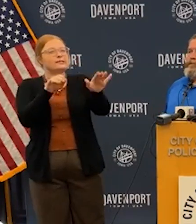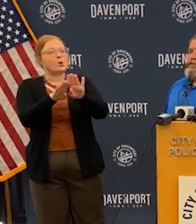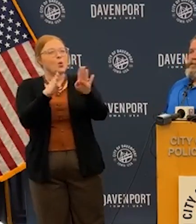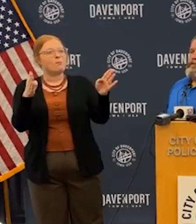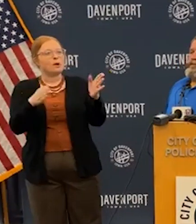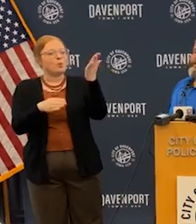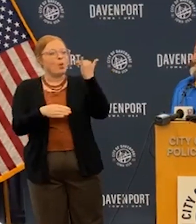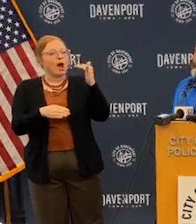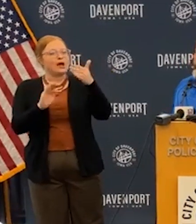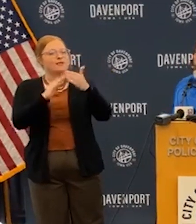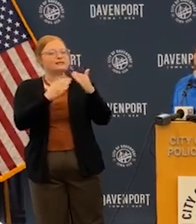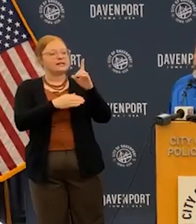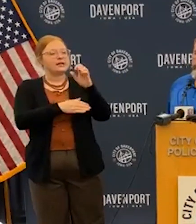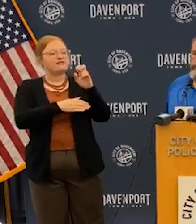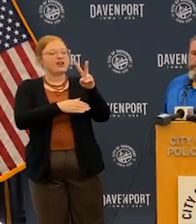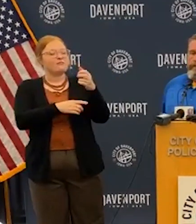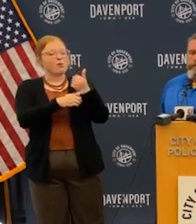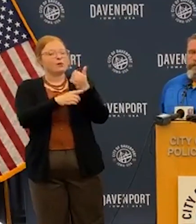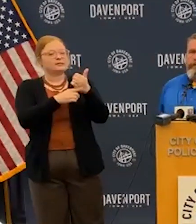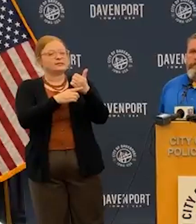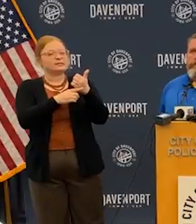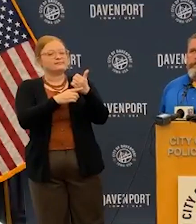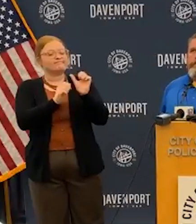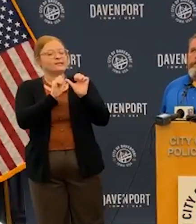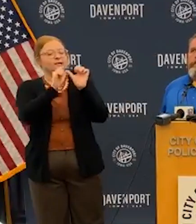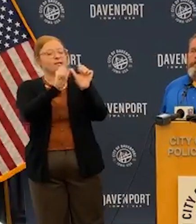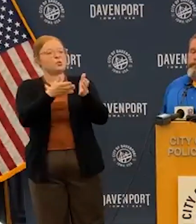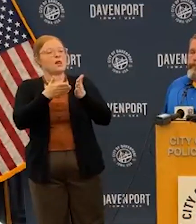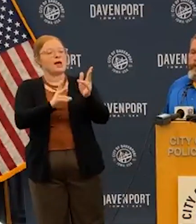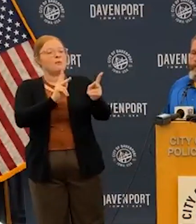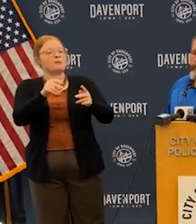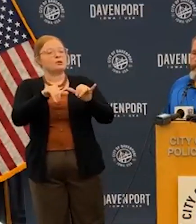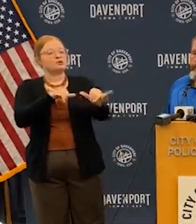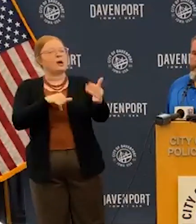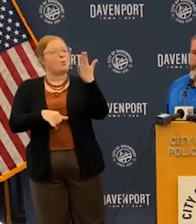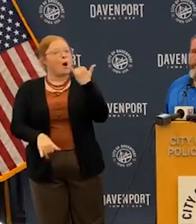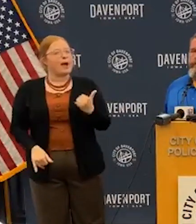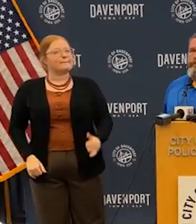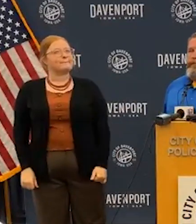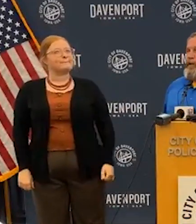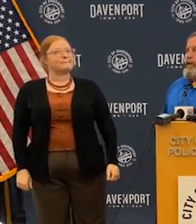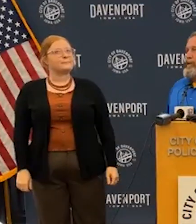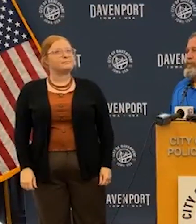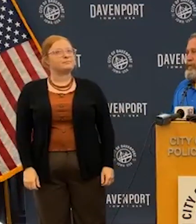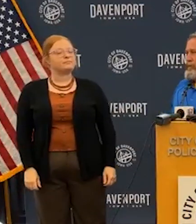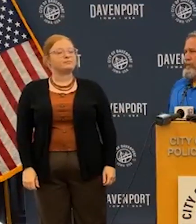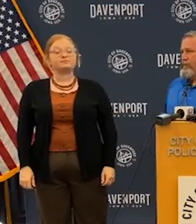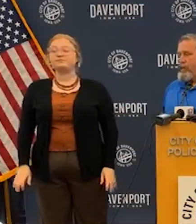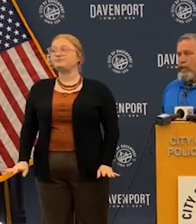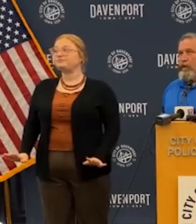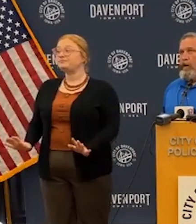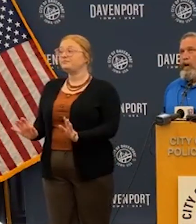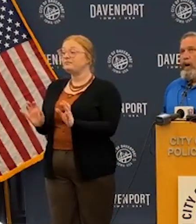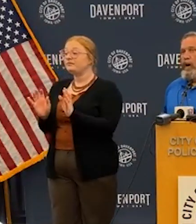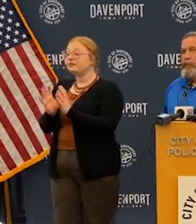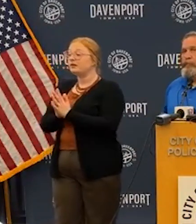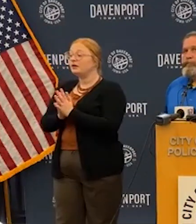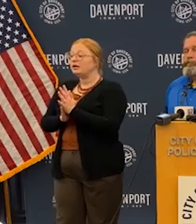building. Does that make sense? Yep. So I'm gonna try to answer this. Yeah.